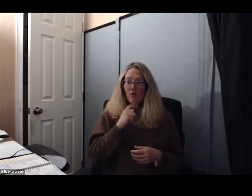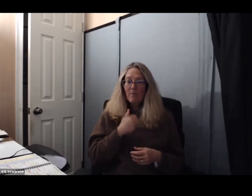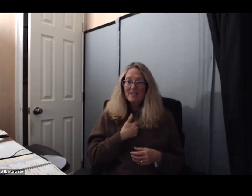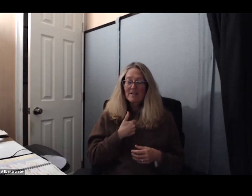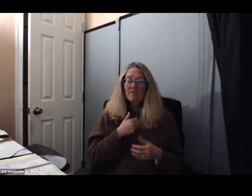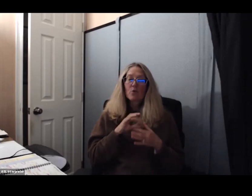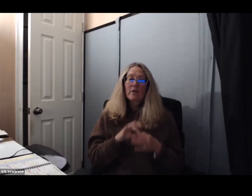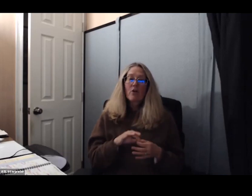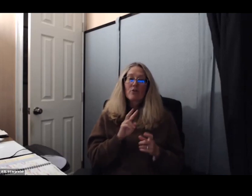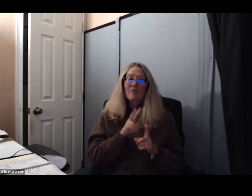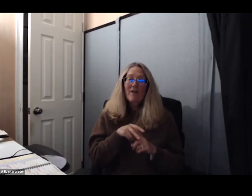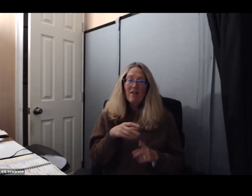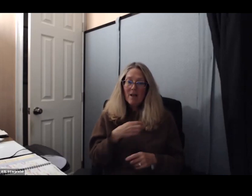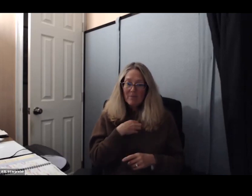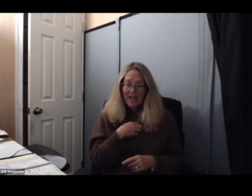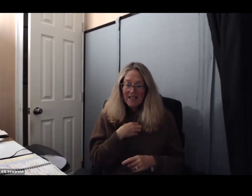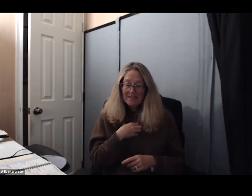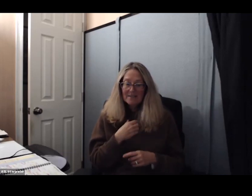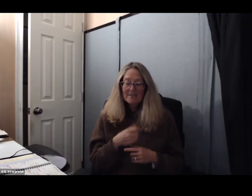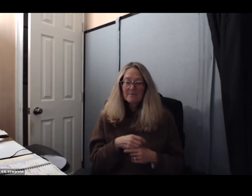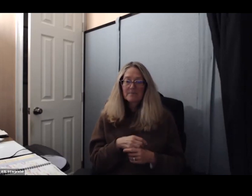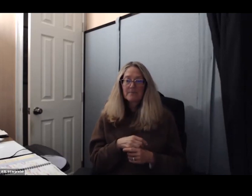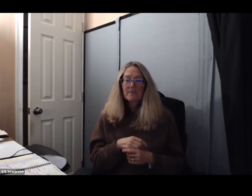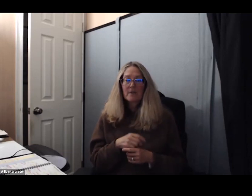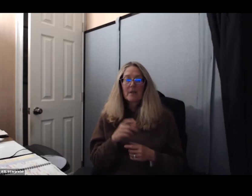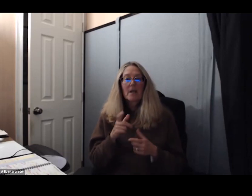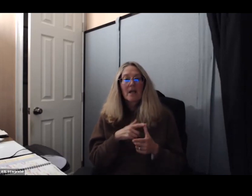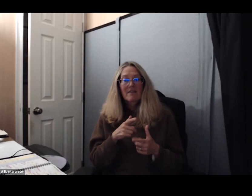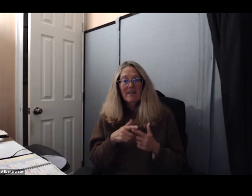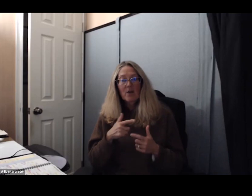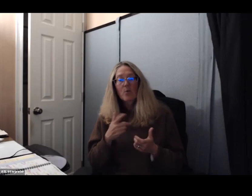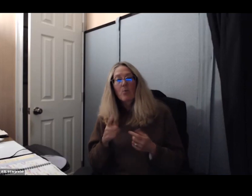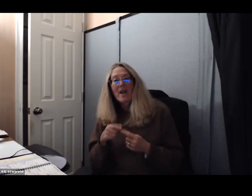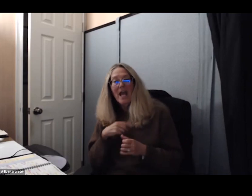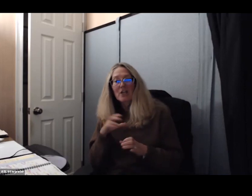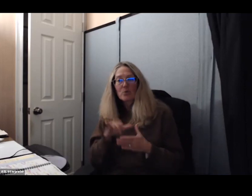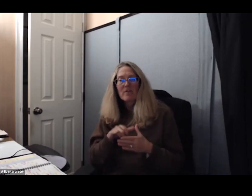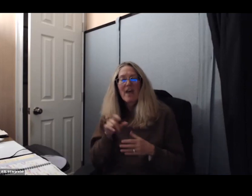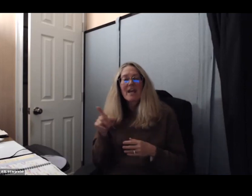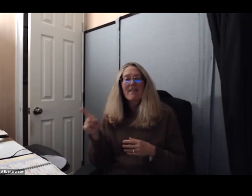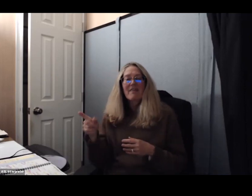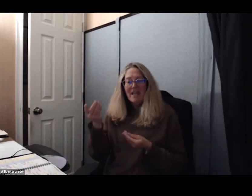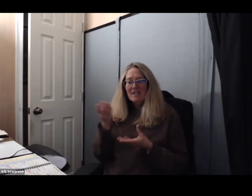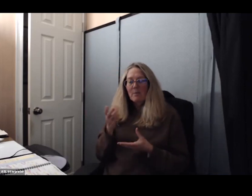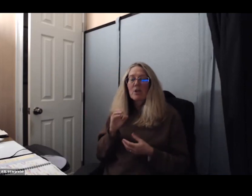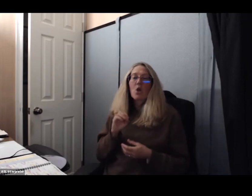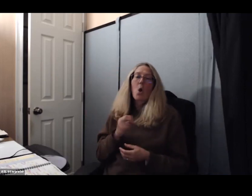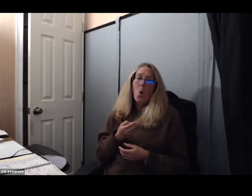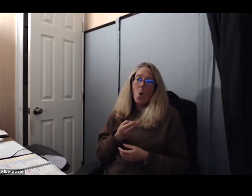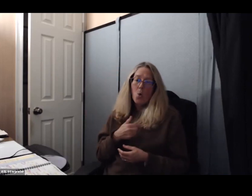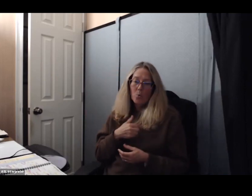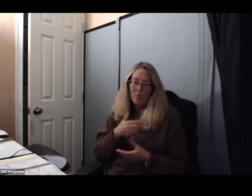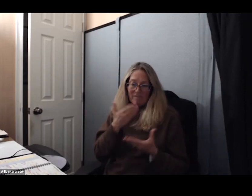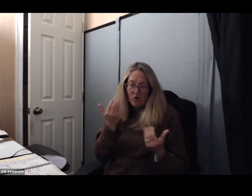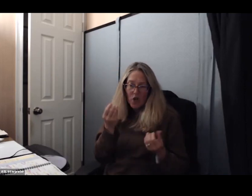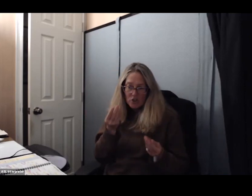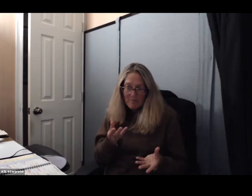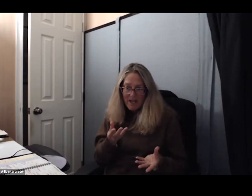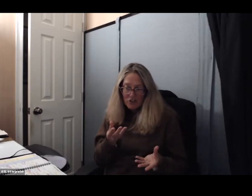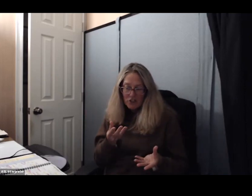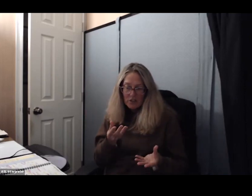regards to filing a complaint. And then when I do that, they say, oh, we forgot to mention